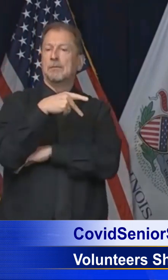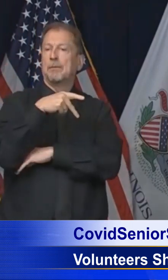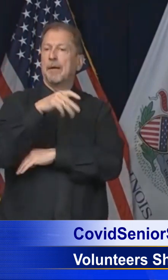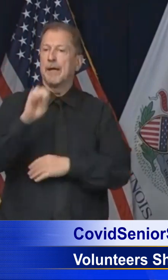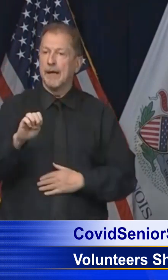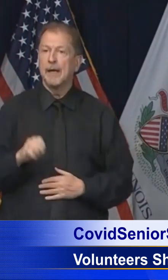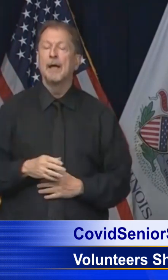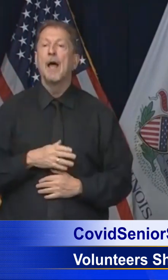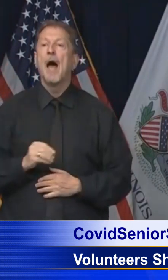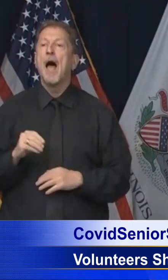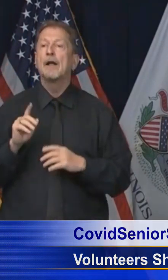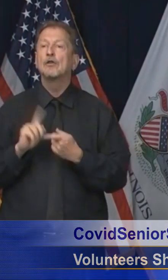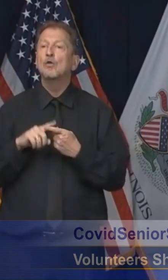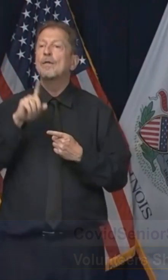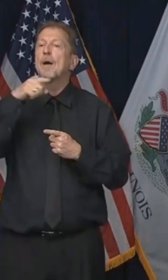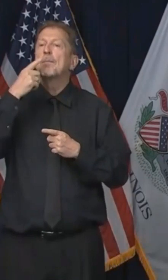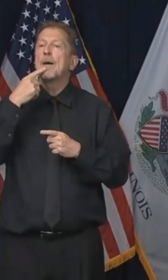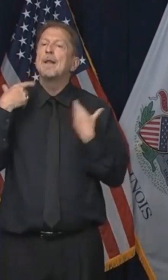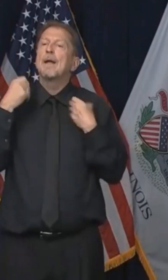to public health